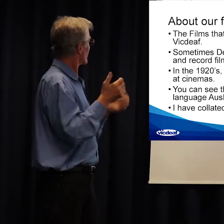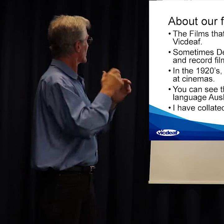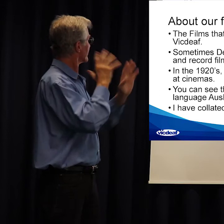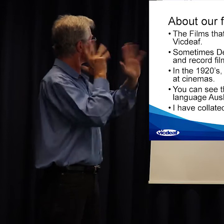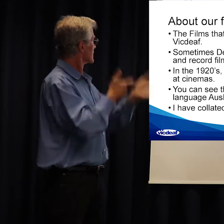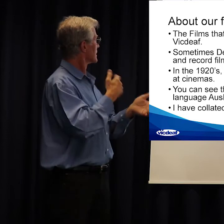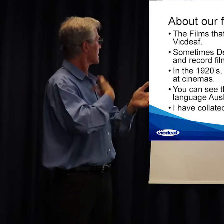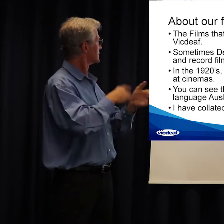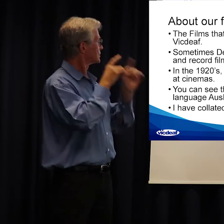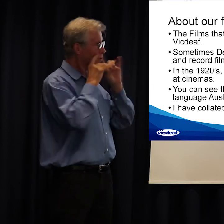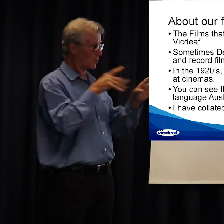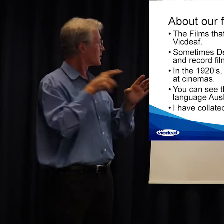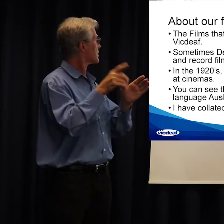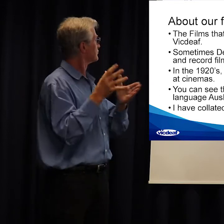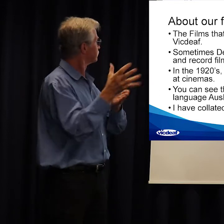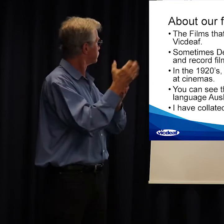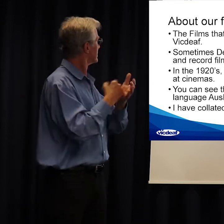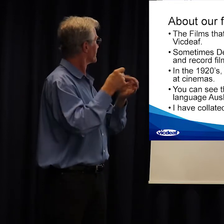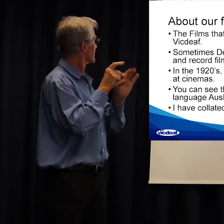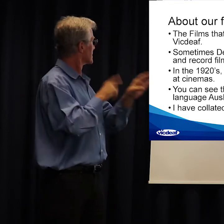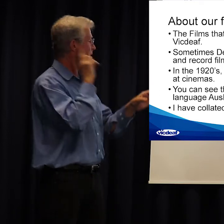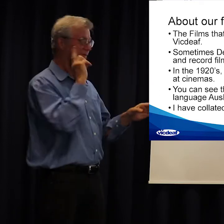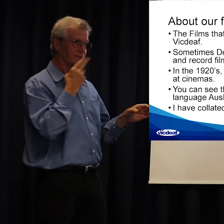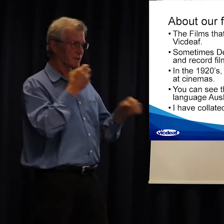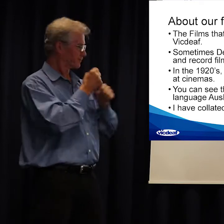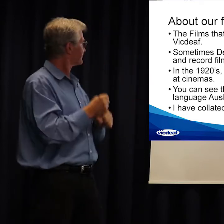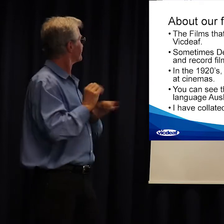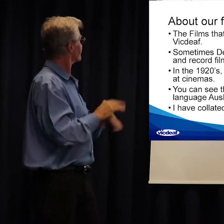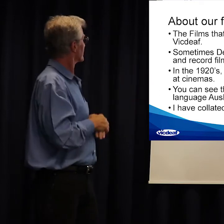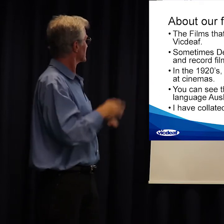About our film archives. The films I'm about to show you were collected by Vicdeaf.